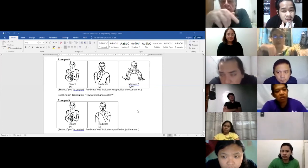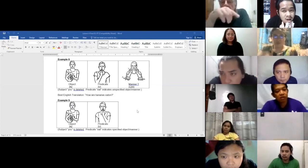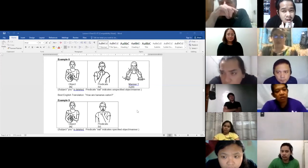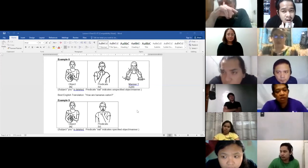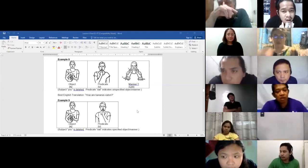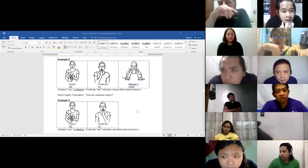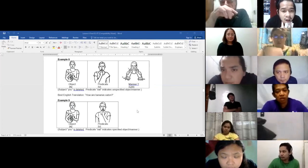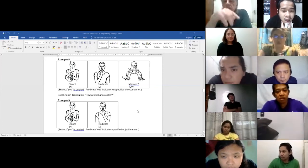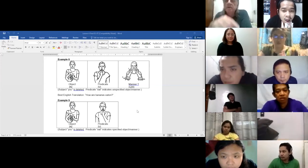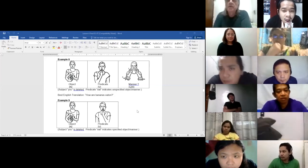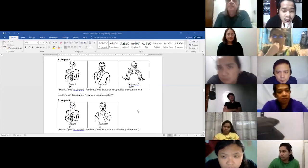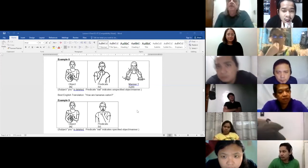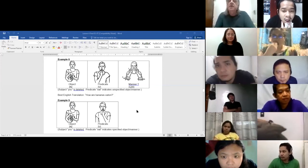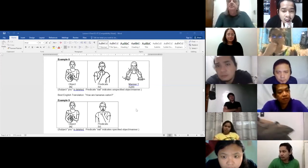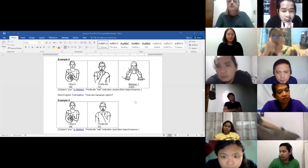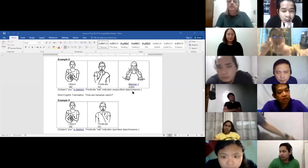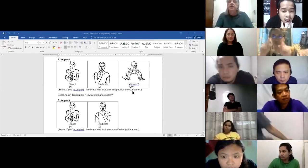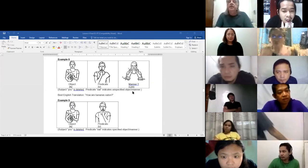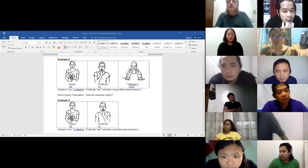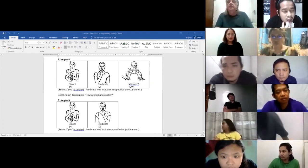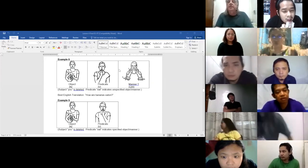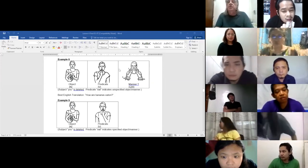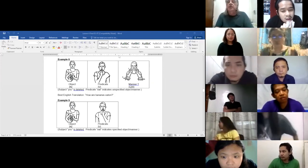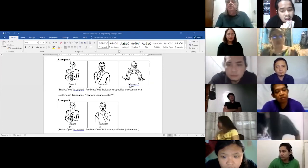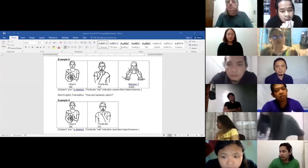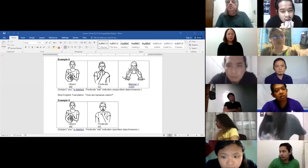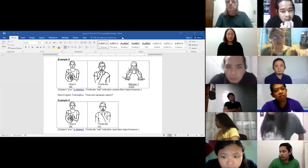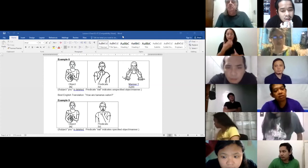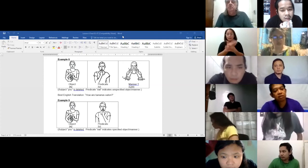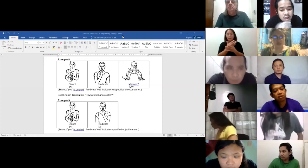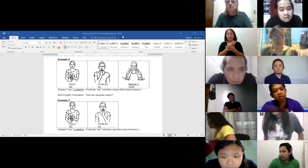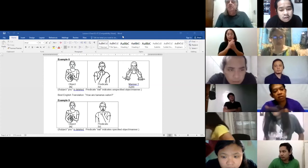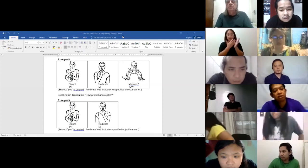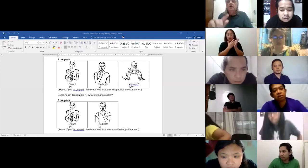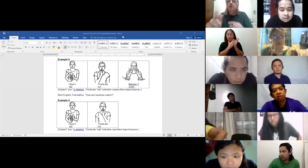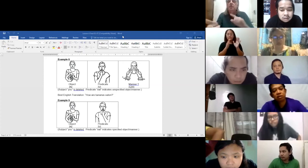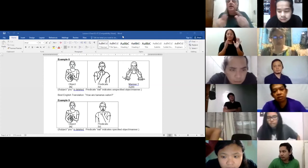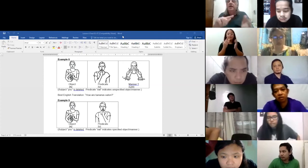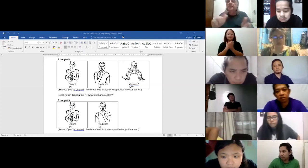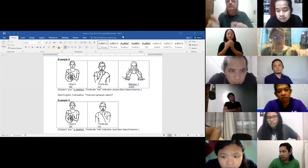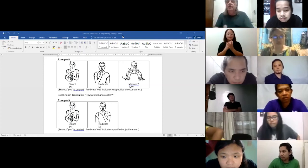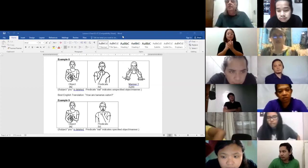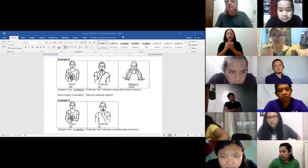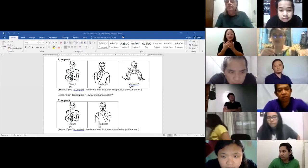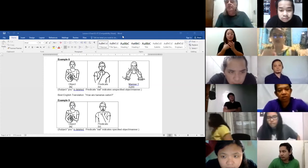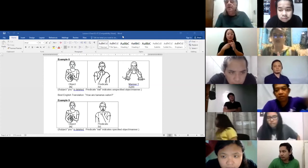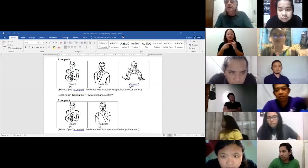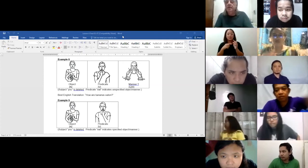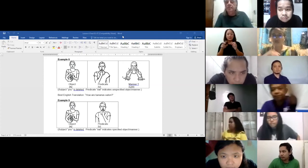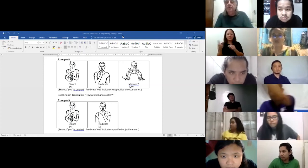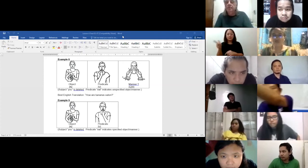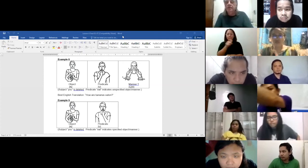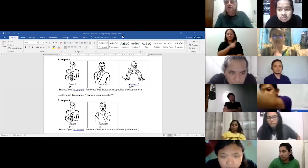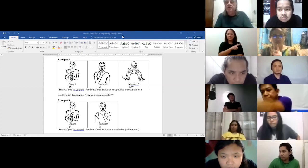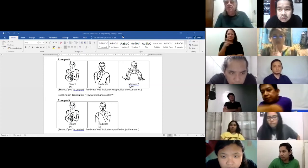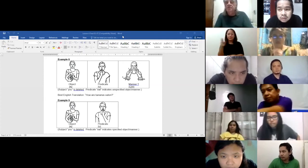your sentence. So let me stop sharing and we're going to go back and forth between my computer and Shock's